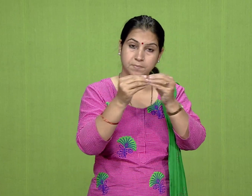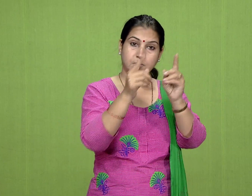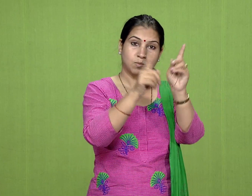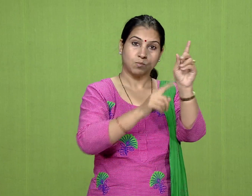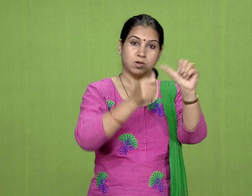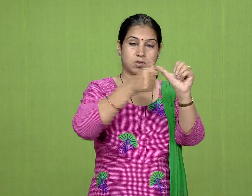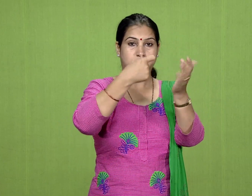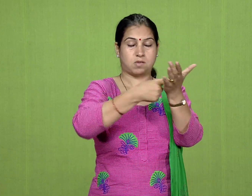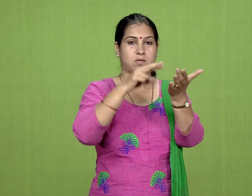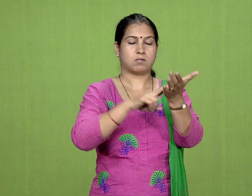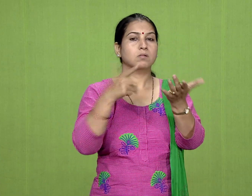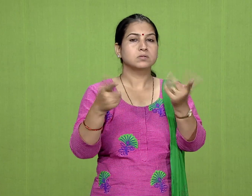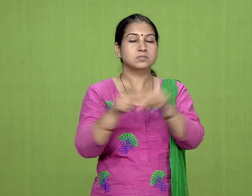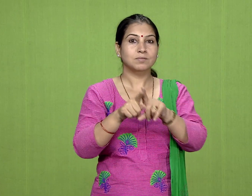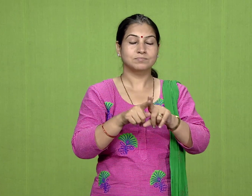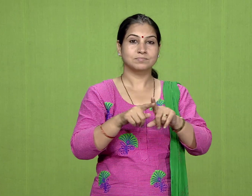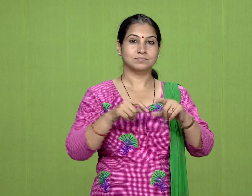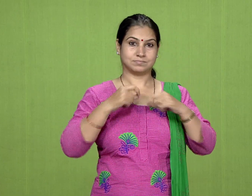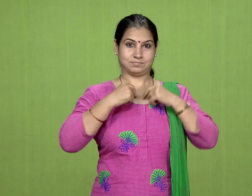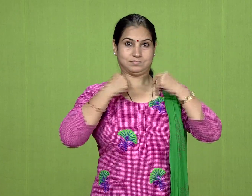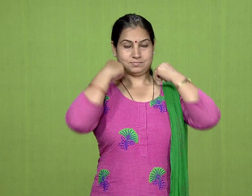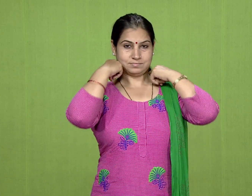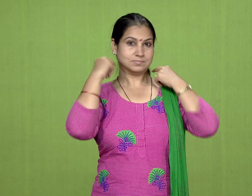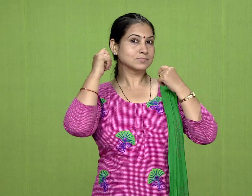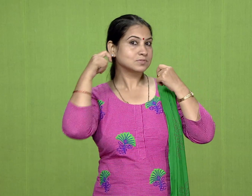which has ornamental effect in the form of soft,